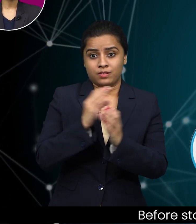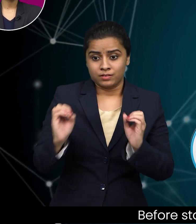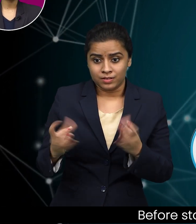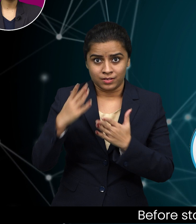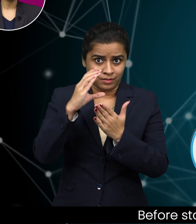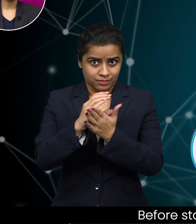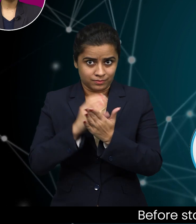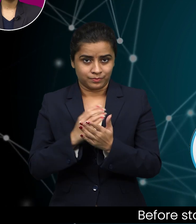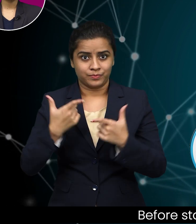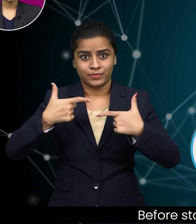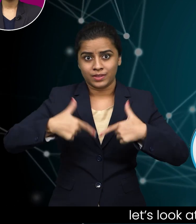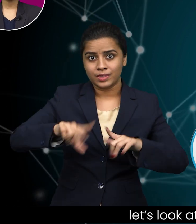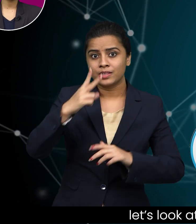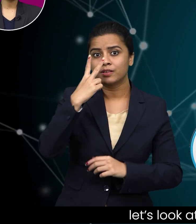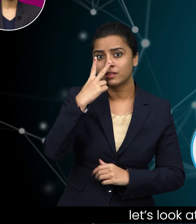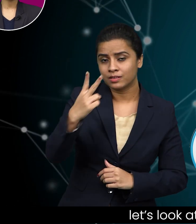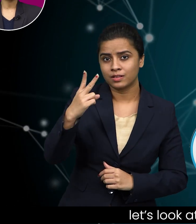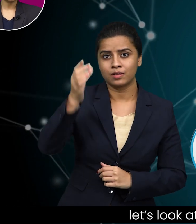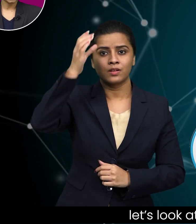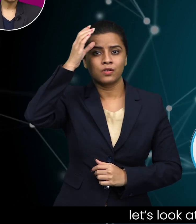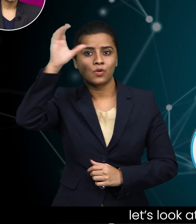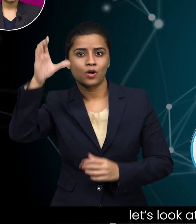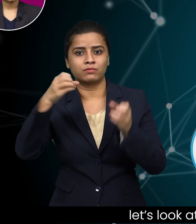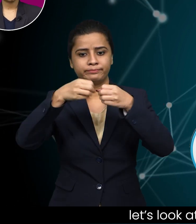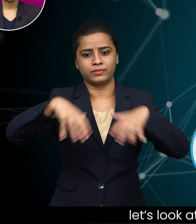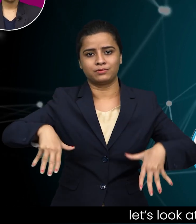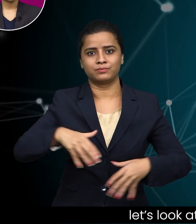Before starting this session, let's look at this concept map.